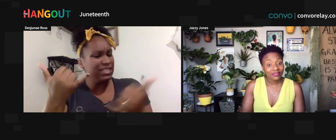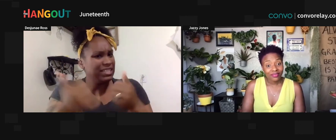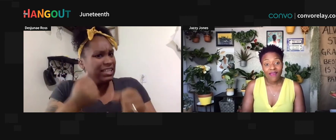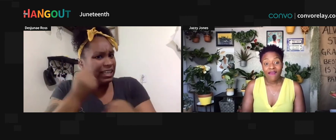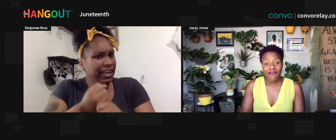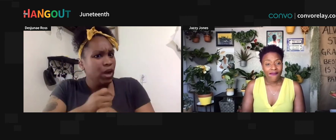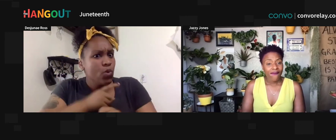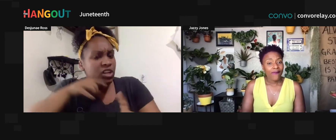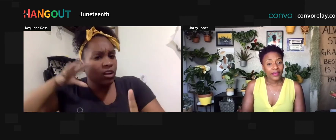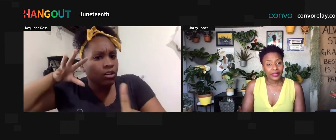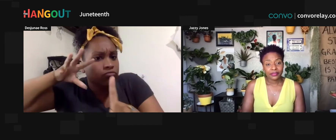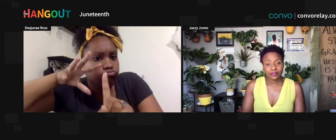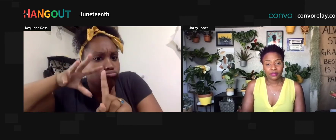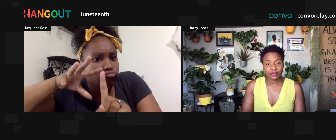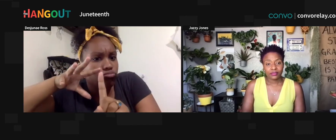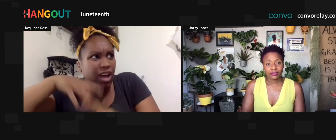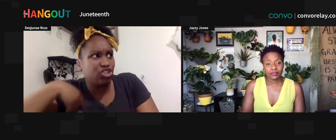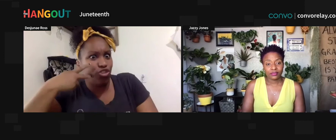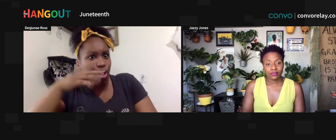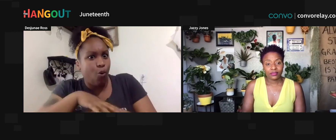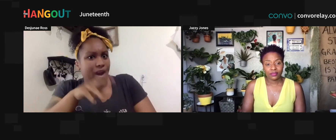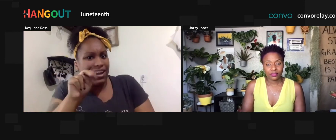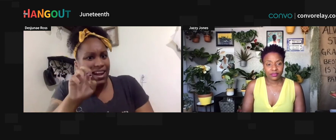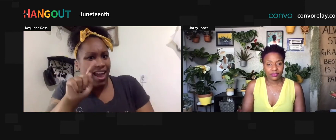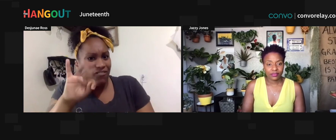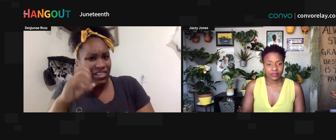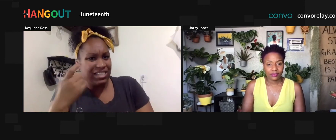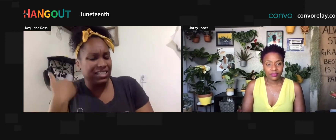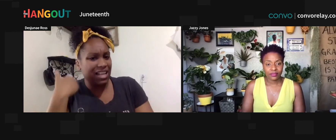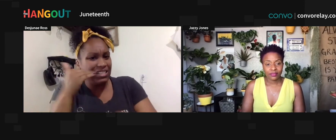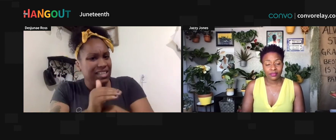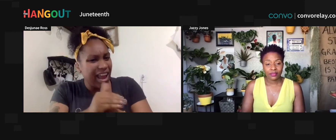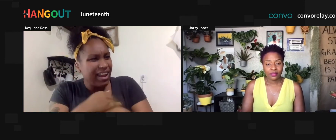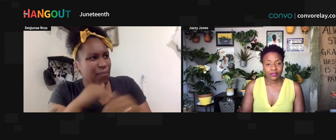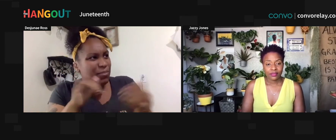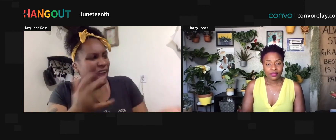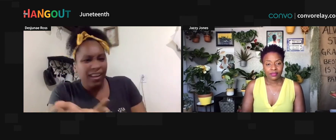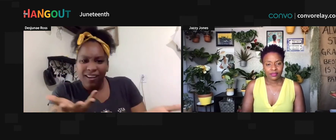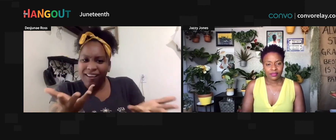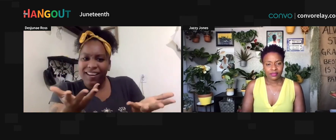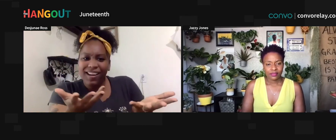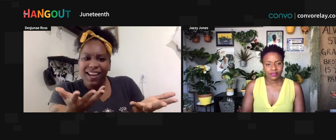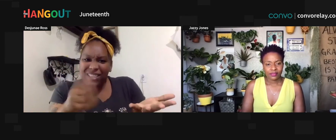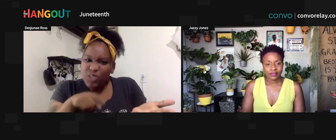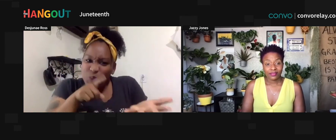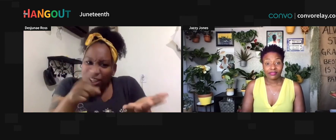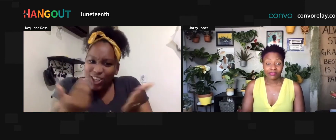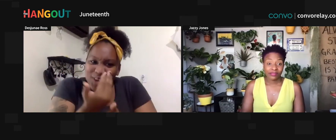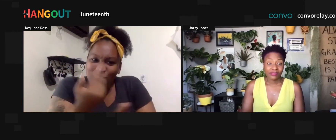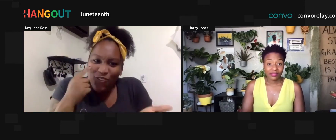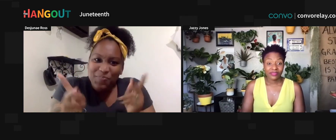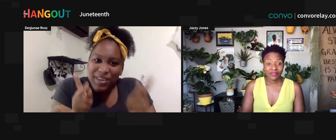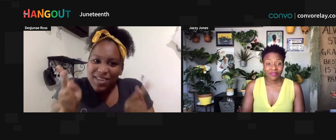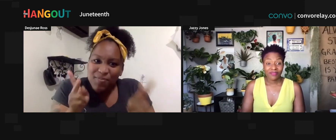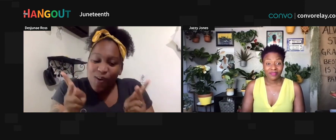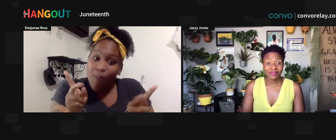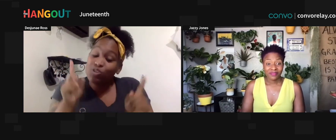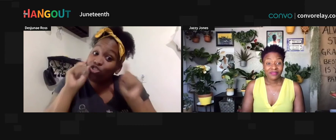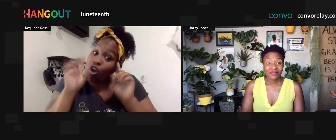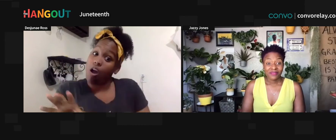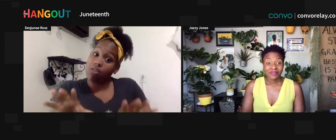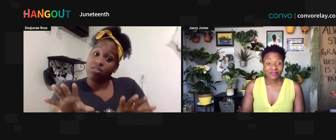learn about that. I just learned a lot myself. Right. This year, they're actually really fixated a lot on